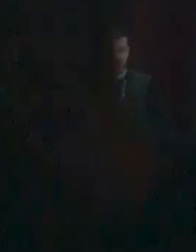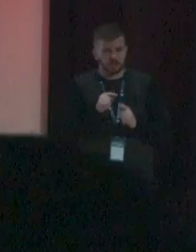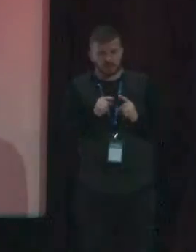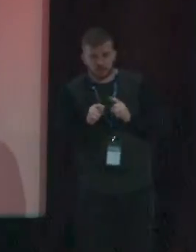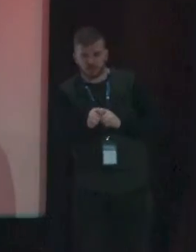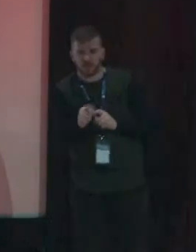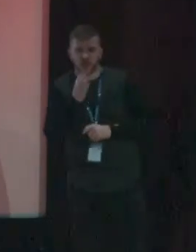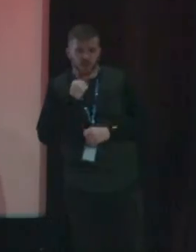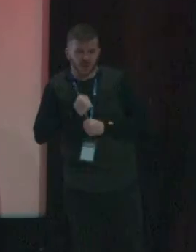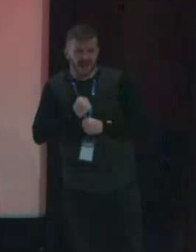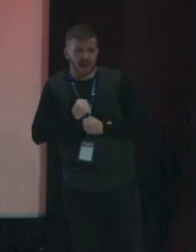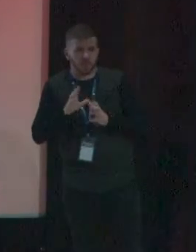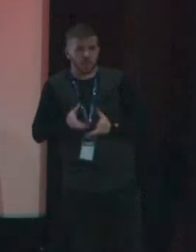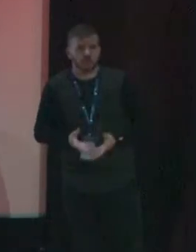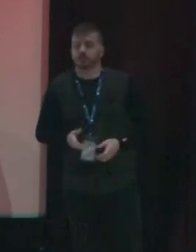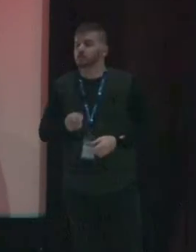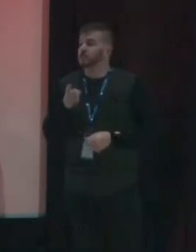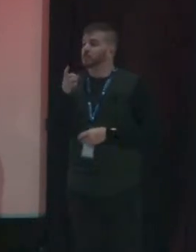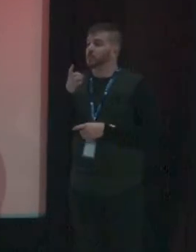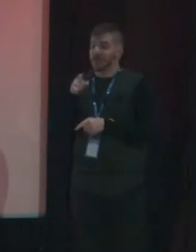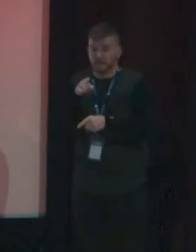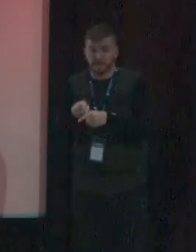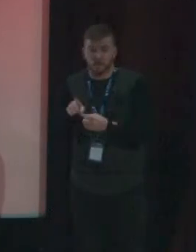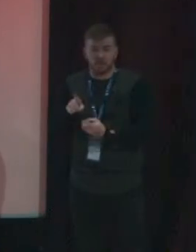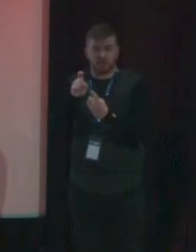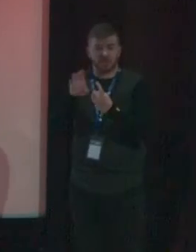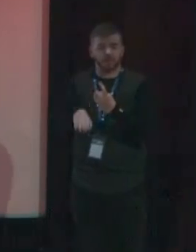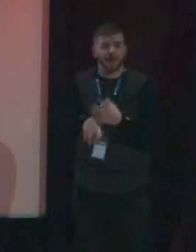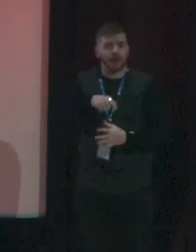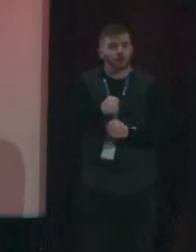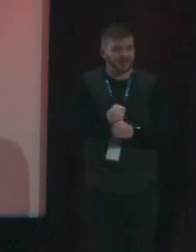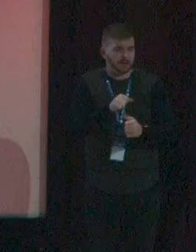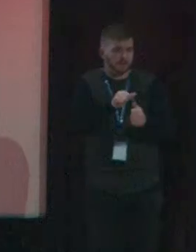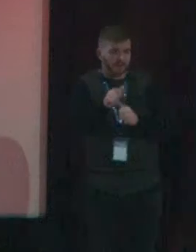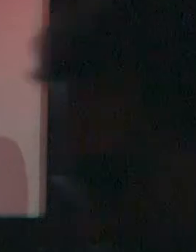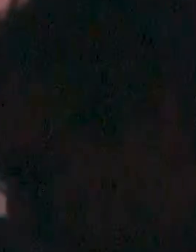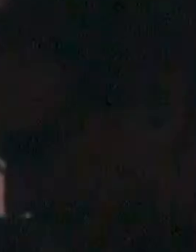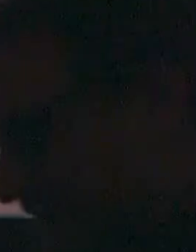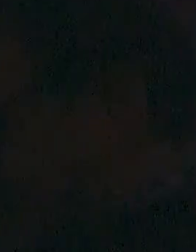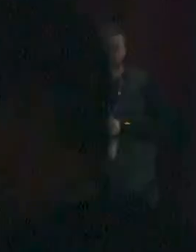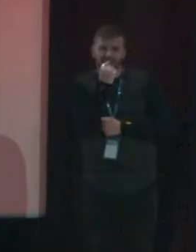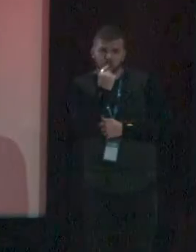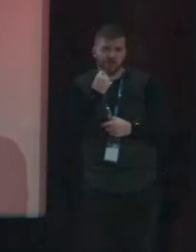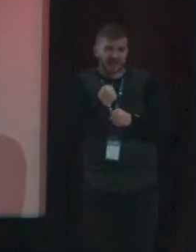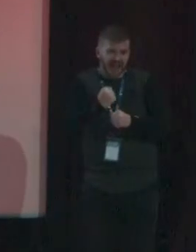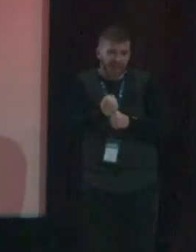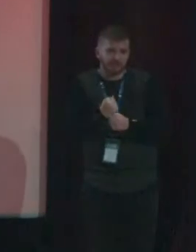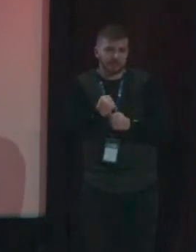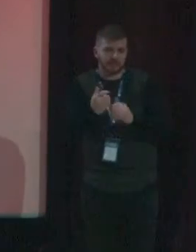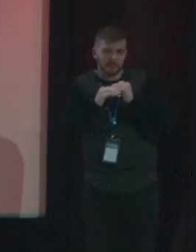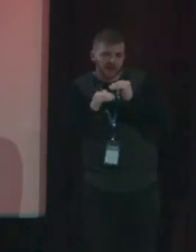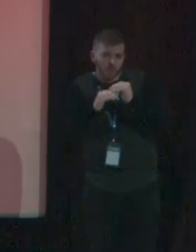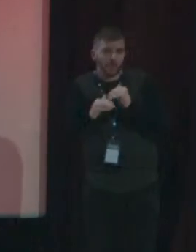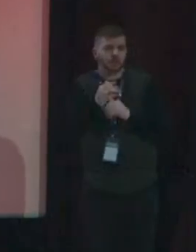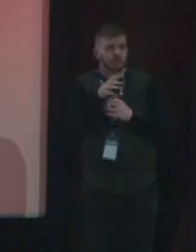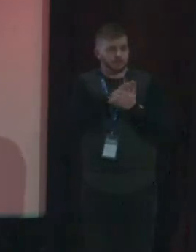used to it. But to really get the most out of agency, you need to have a better understanding of the potential of games as a medium, and that requires